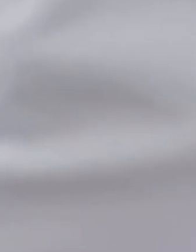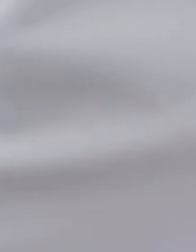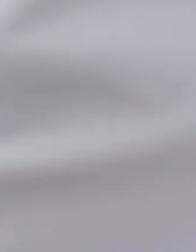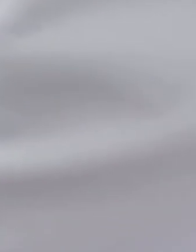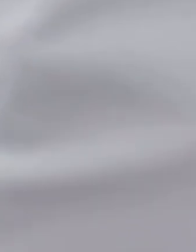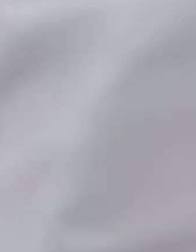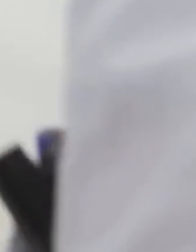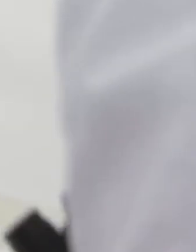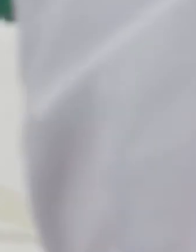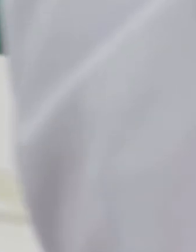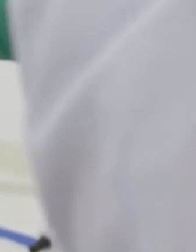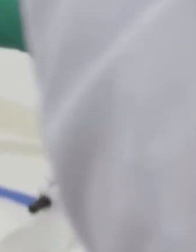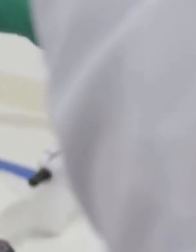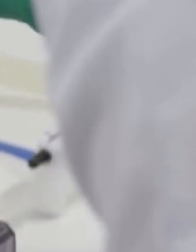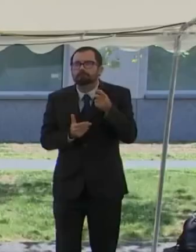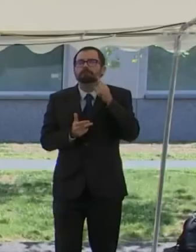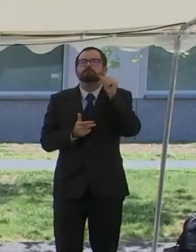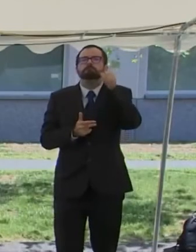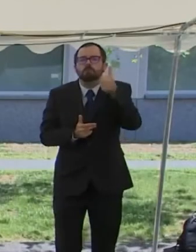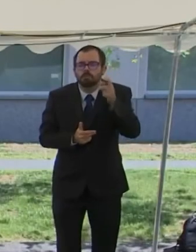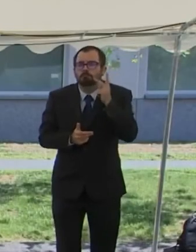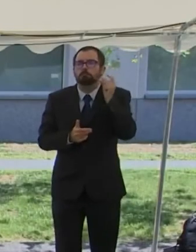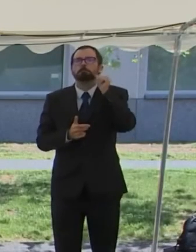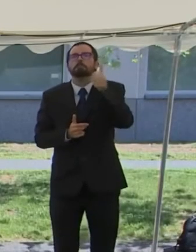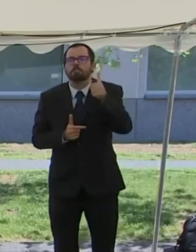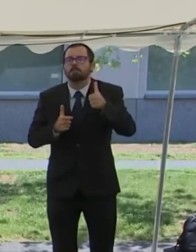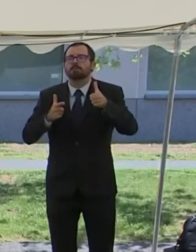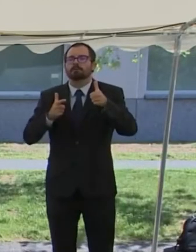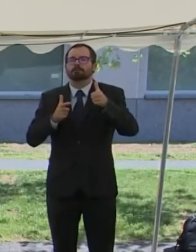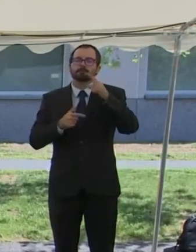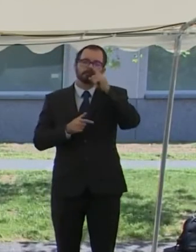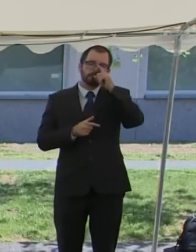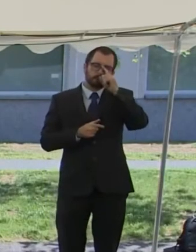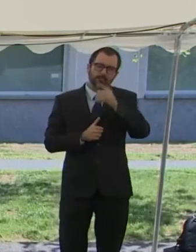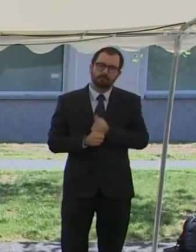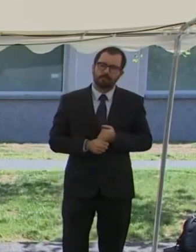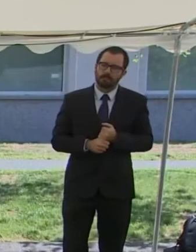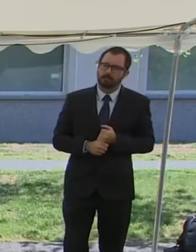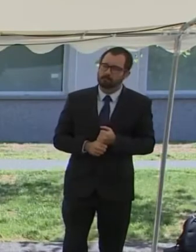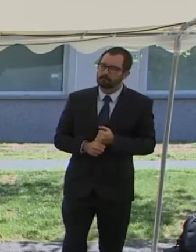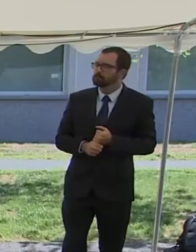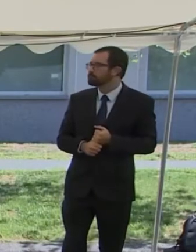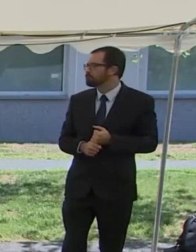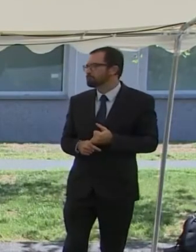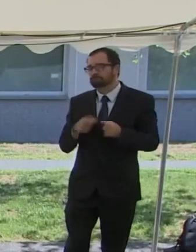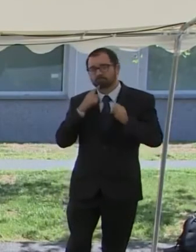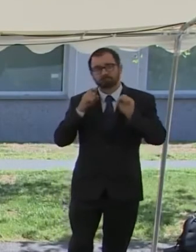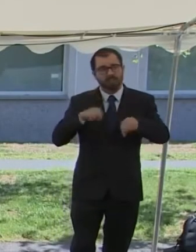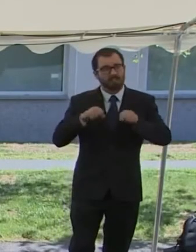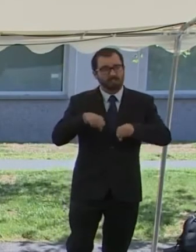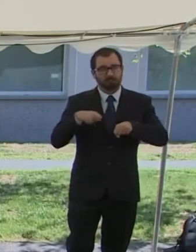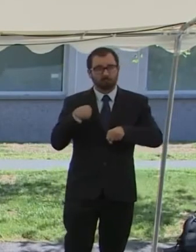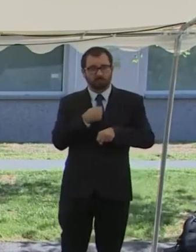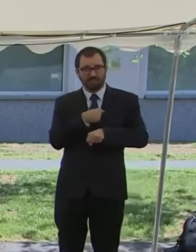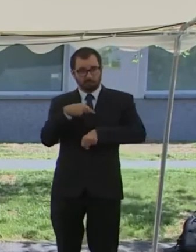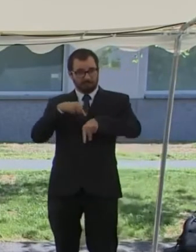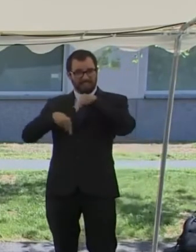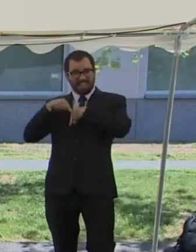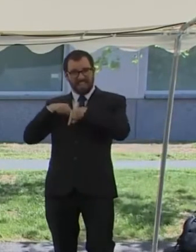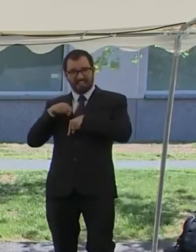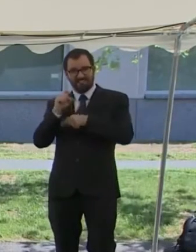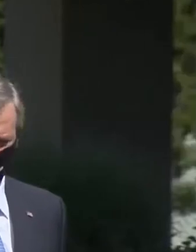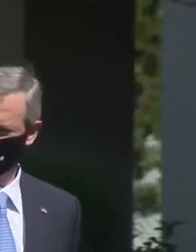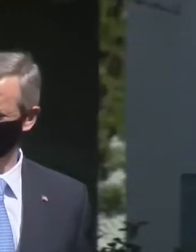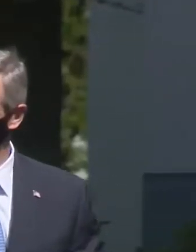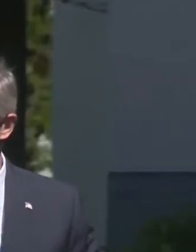one front, concern for another. We're currently looking at a lot of the clusters that have popped and to determine where and how those